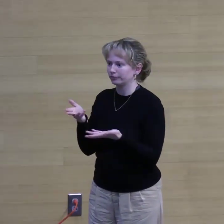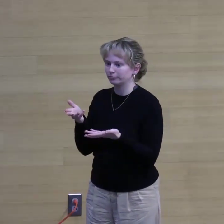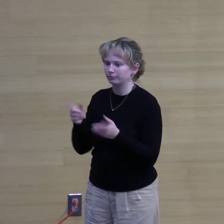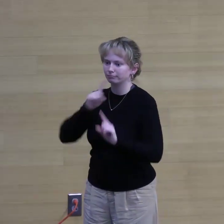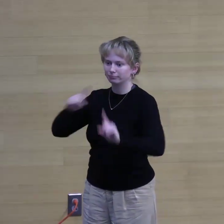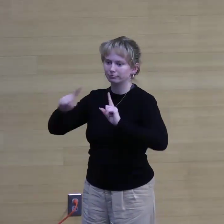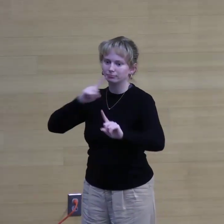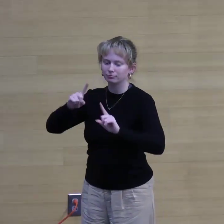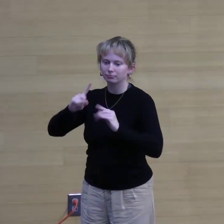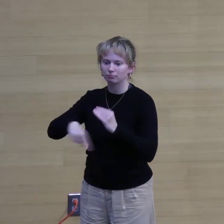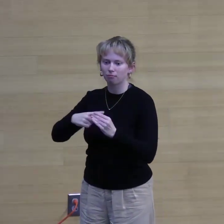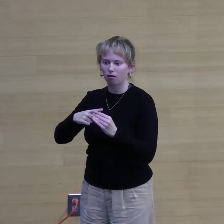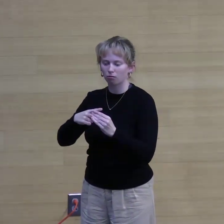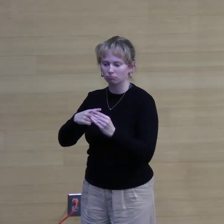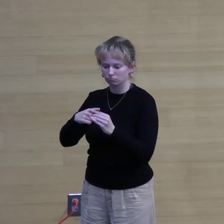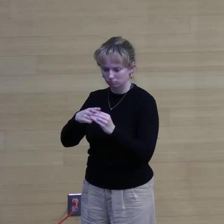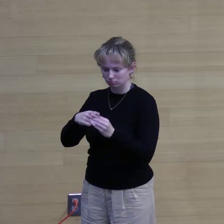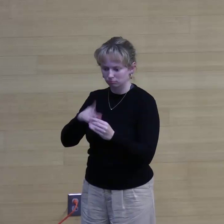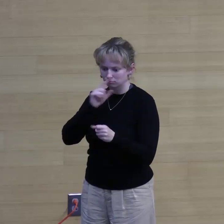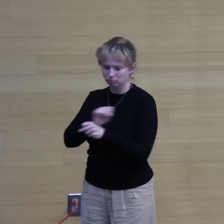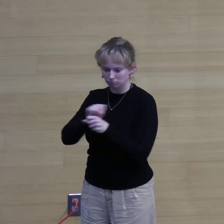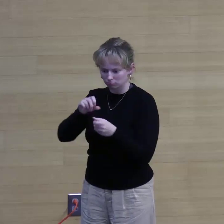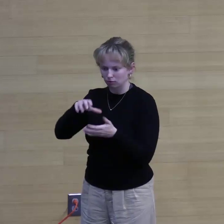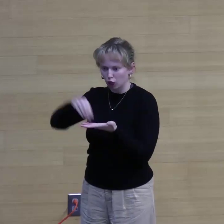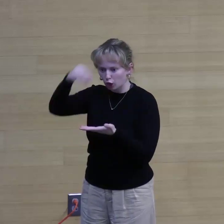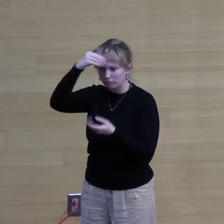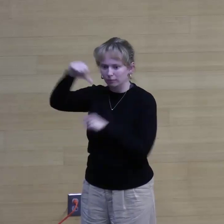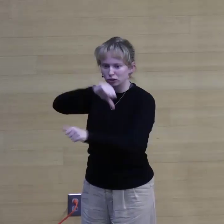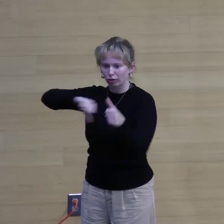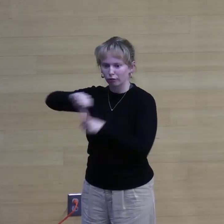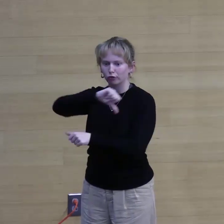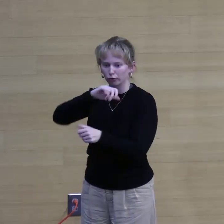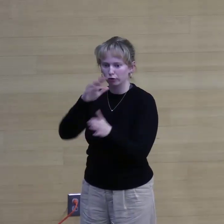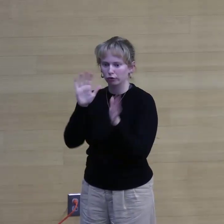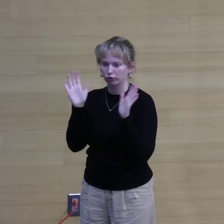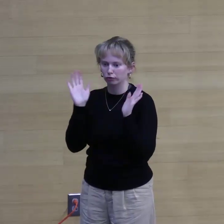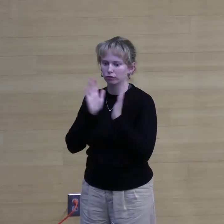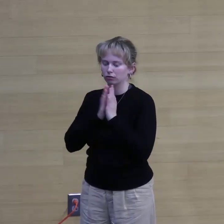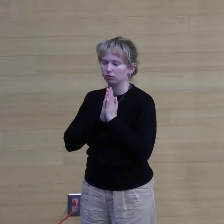the conversations where I think we really do get to learn from each other.